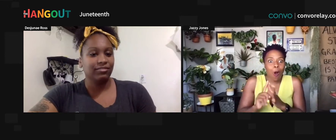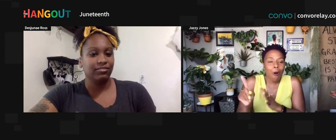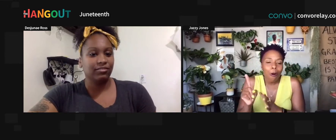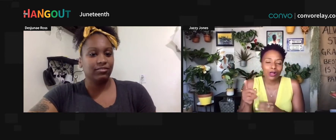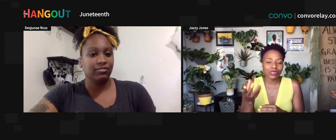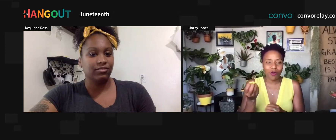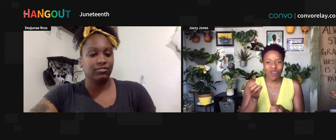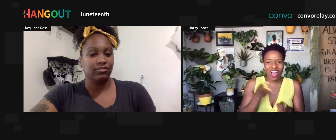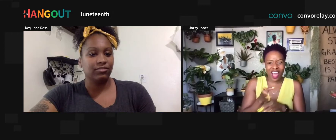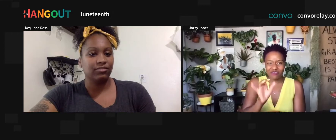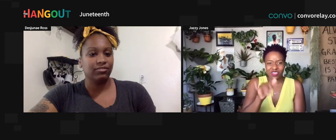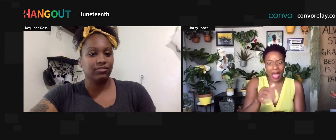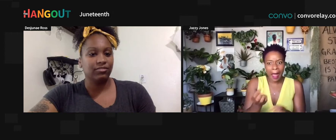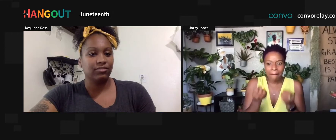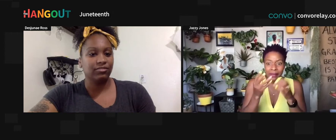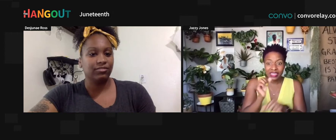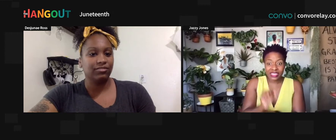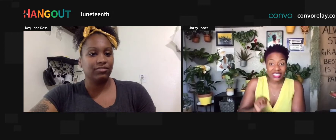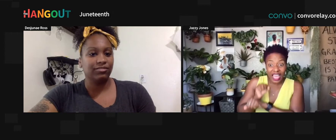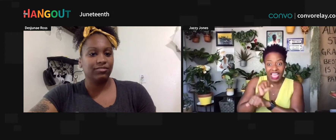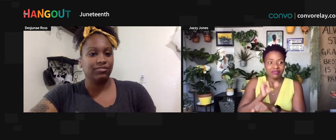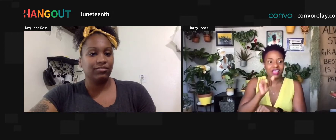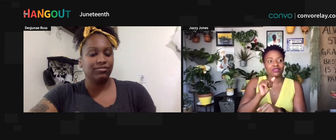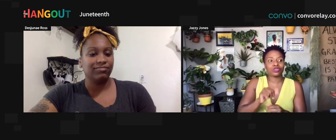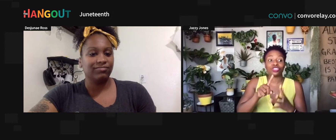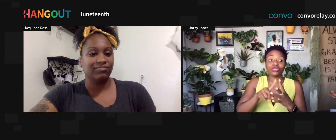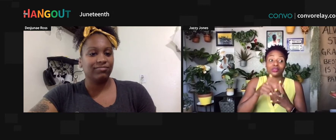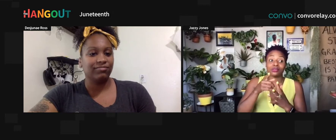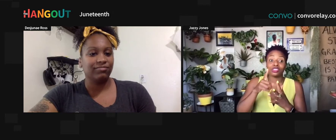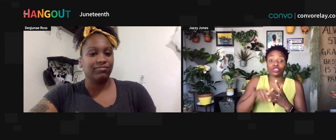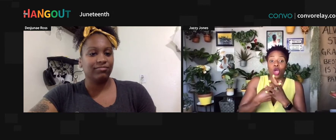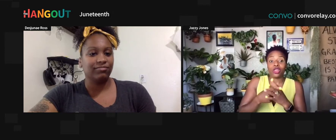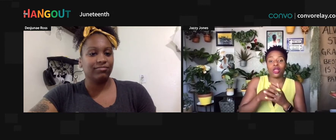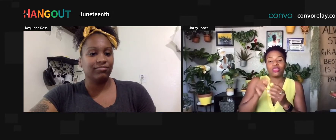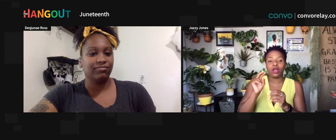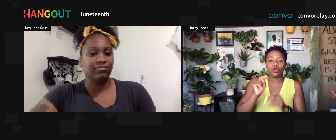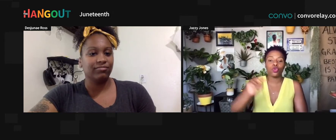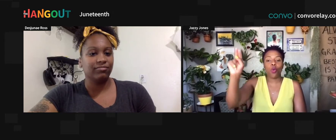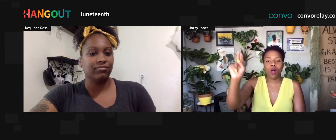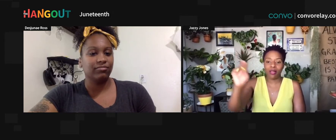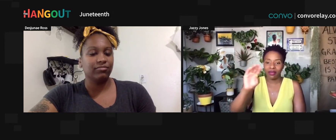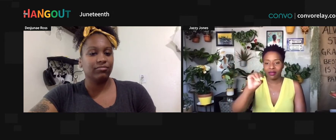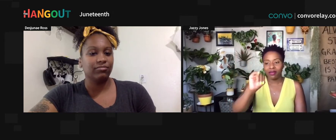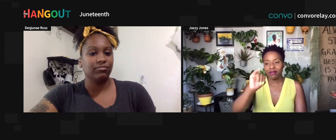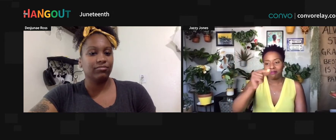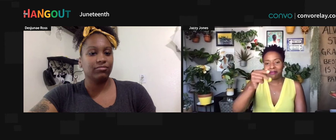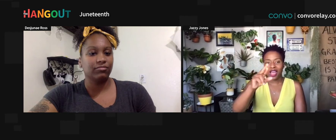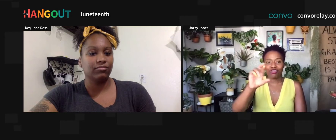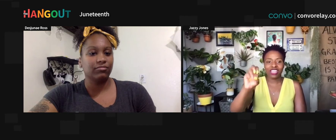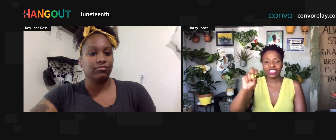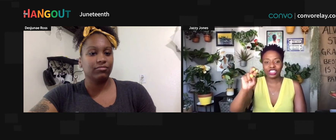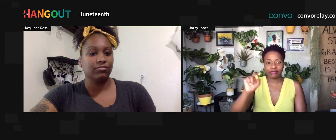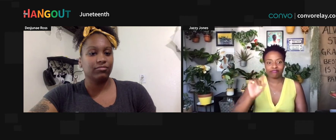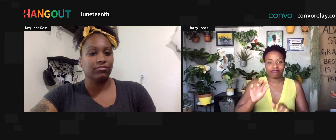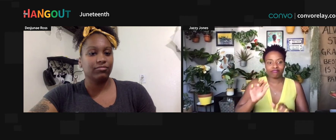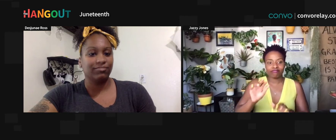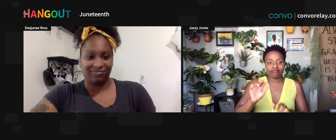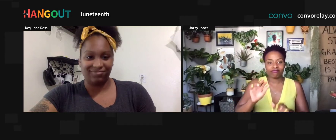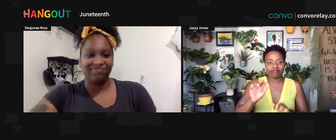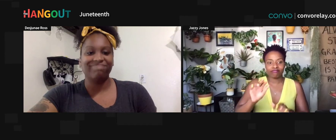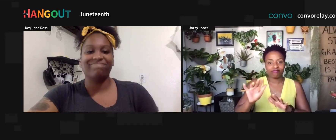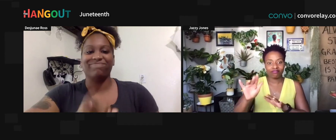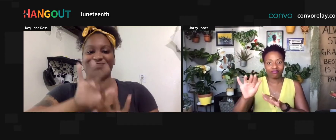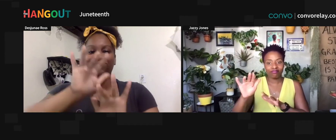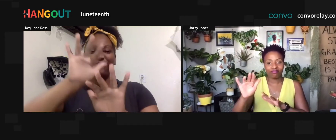to get out of there, but getting out of there means what? Where do you go? There were so many enslaved persons who wanted